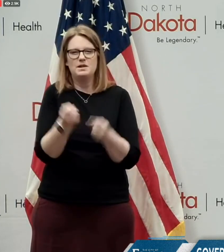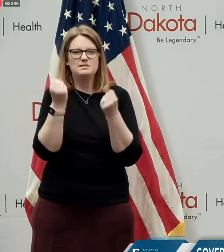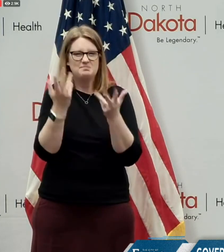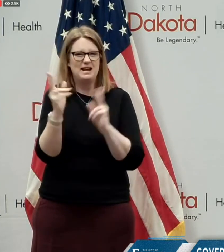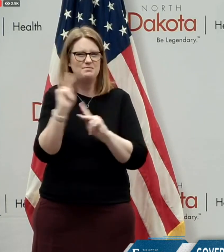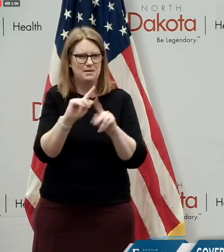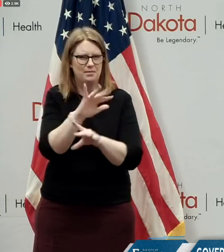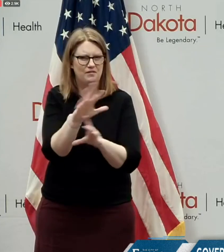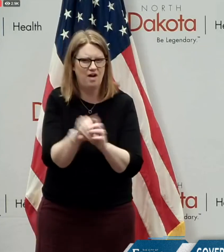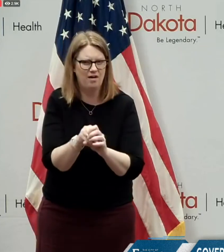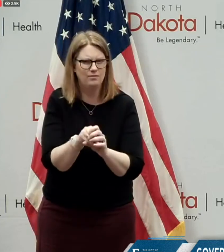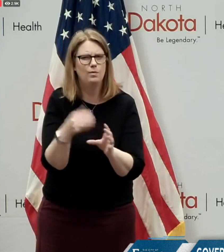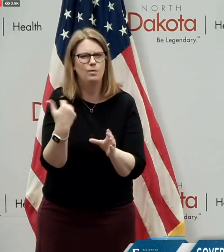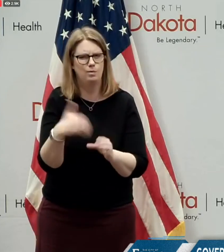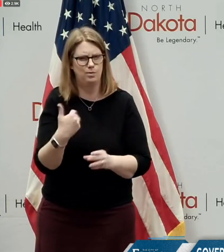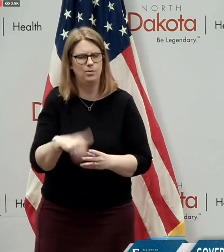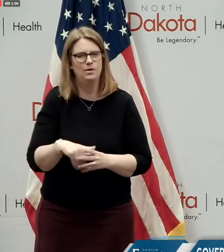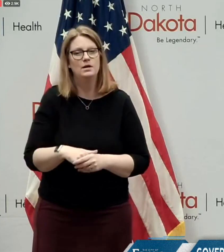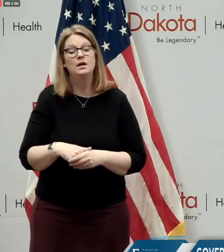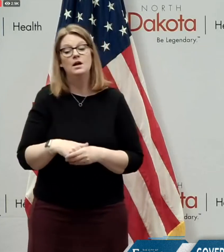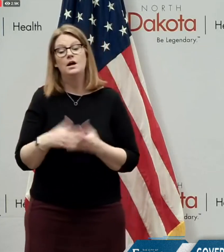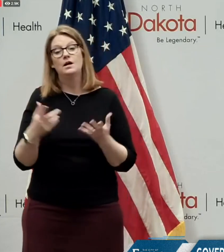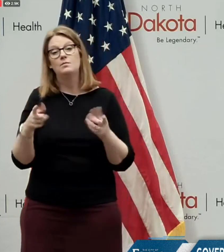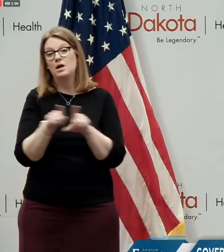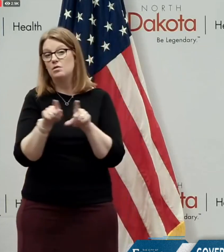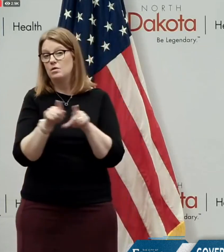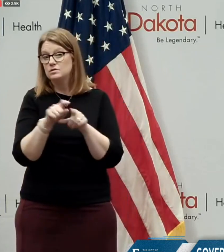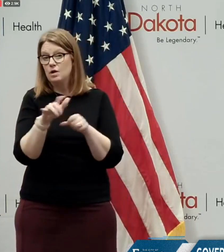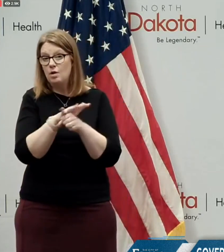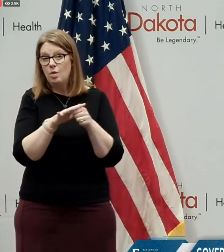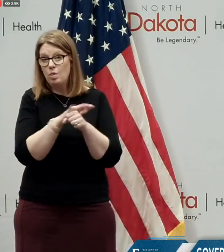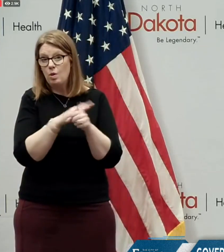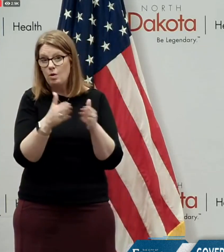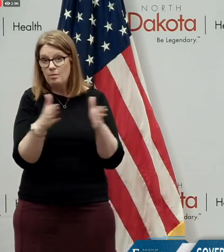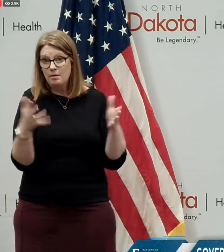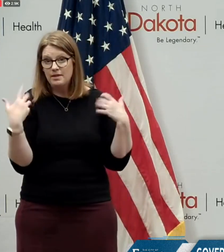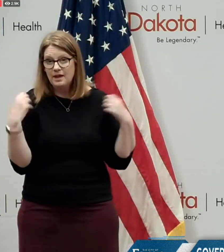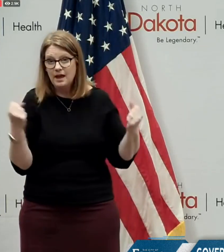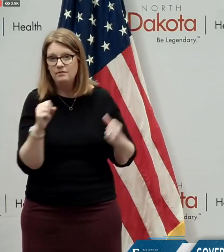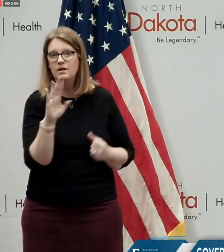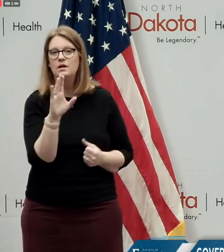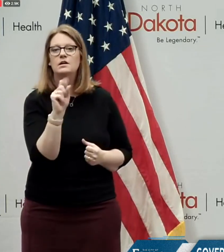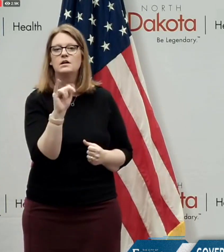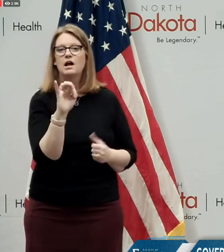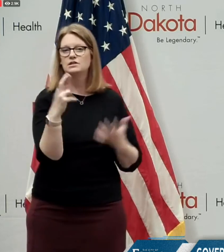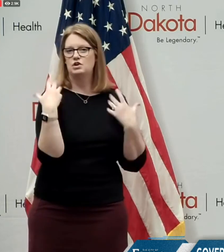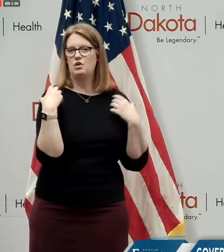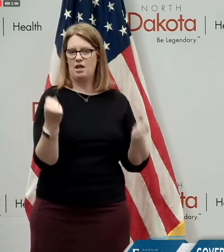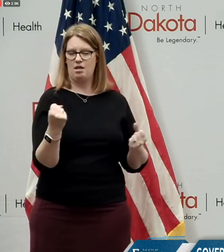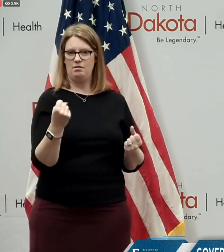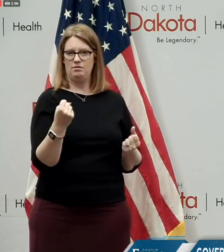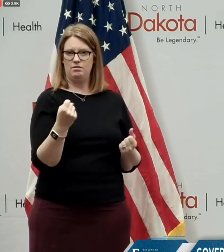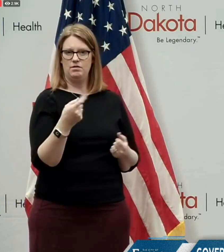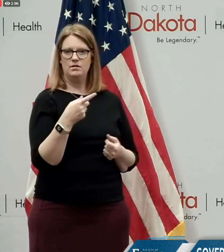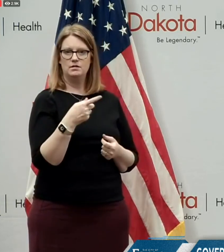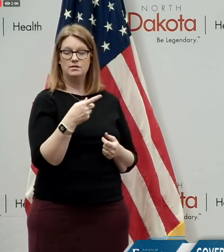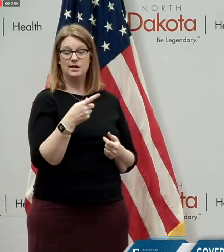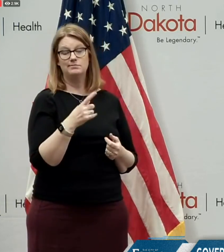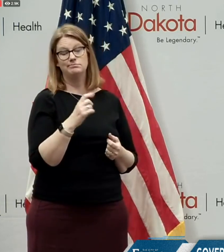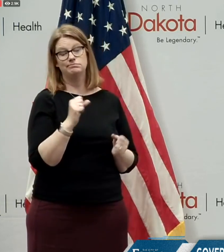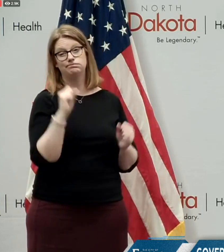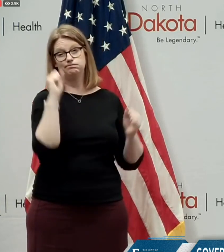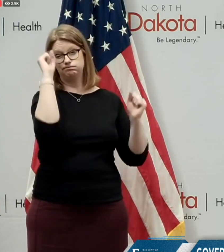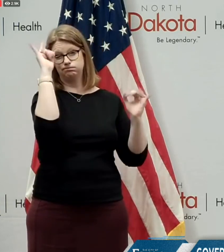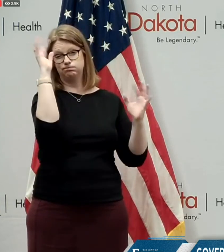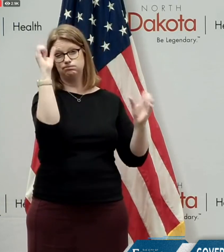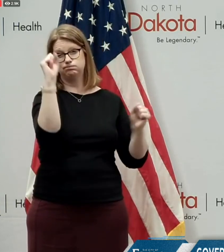local public health that they'll talk about too. I got Custer Health down where we're from. Amazing people to work